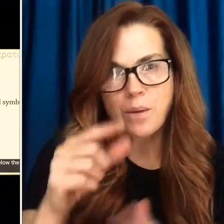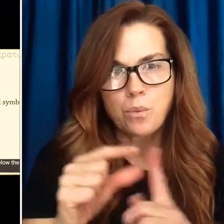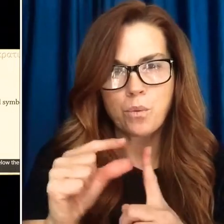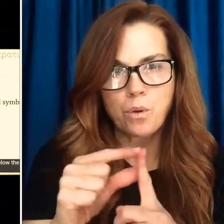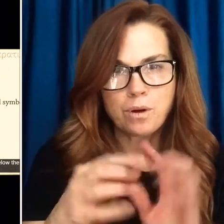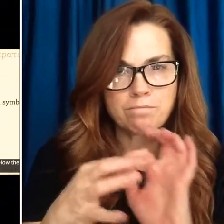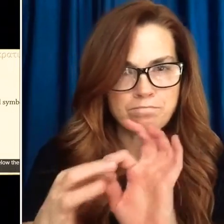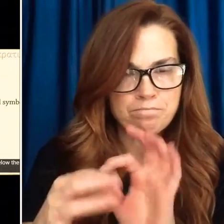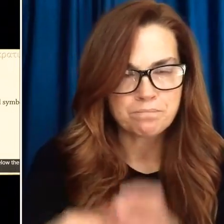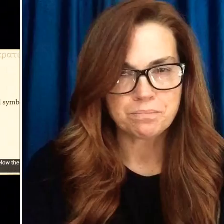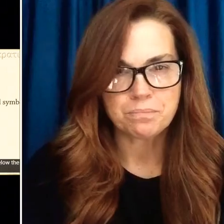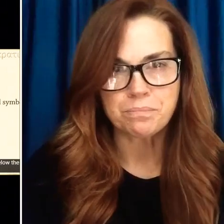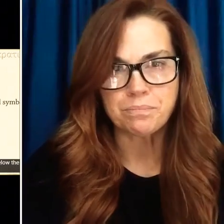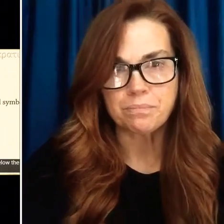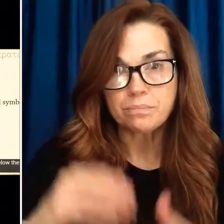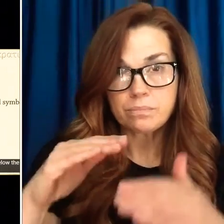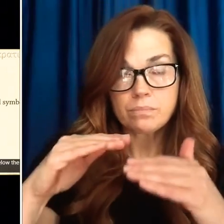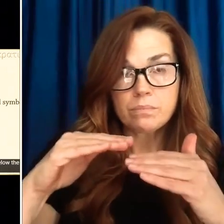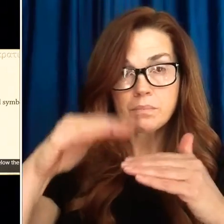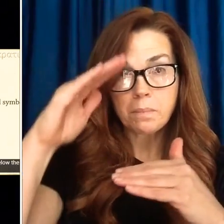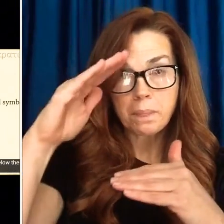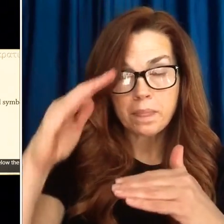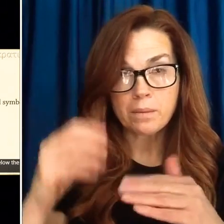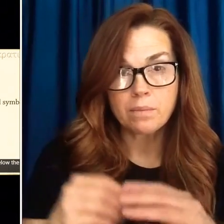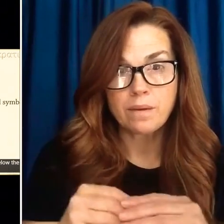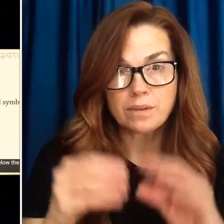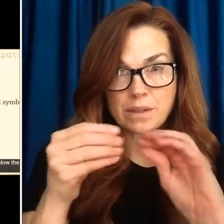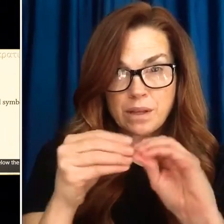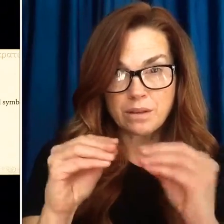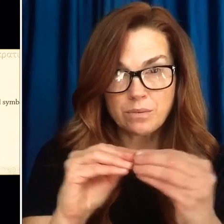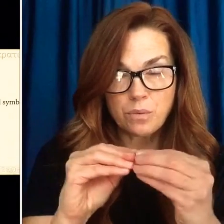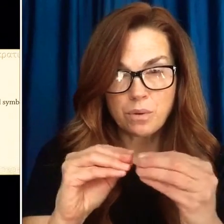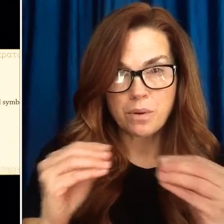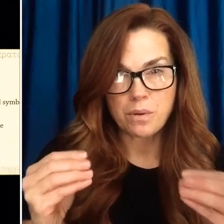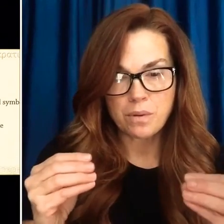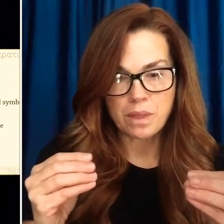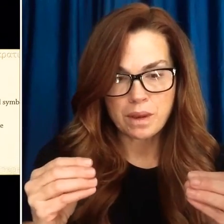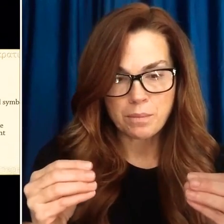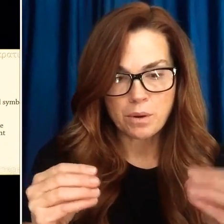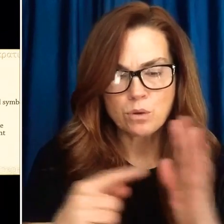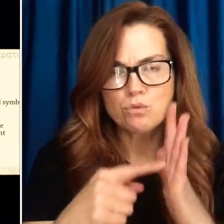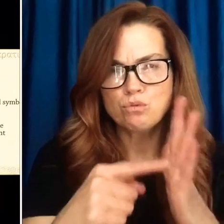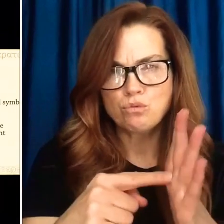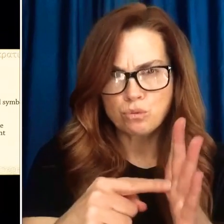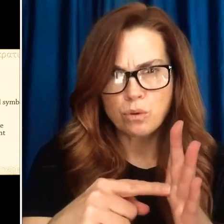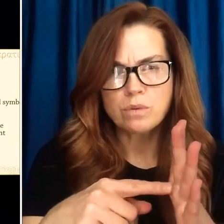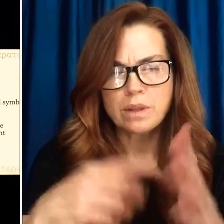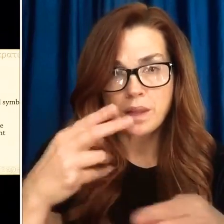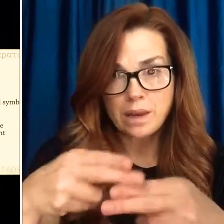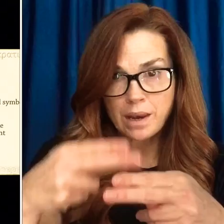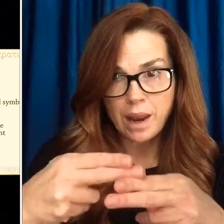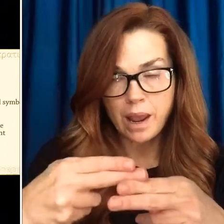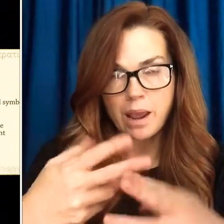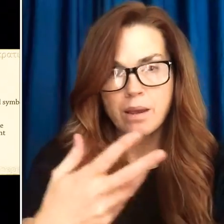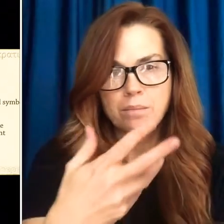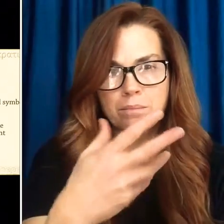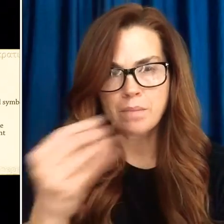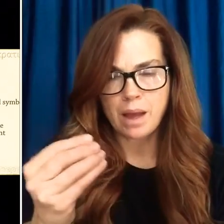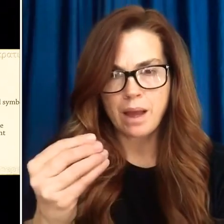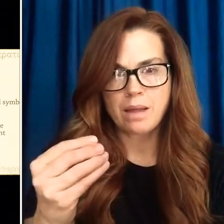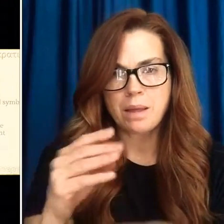is the atomic number of the element, and below the symbol are the full name of the element and its atomic